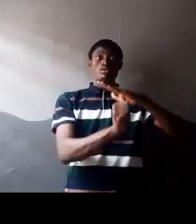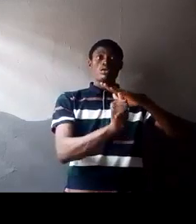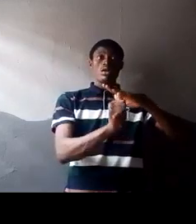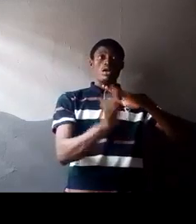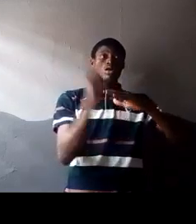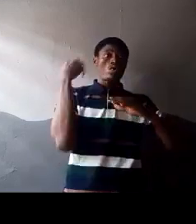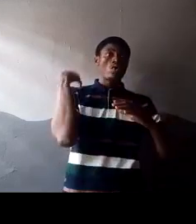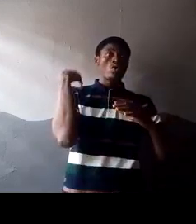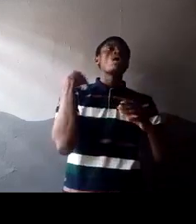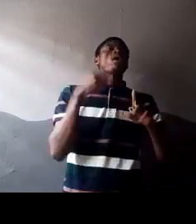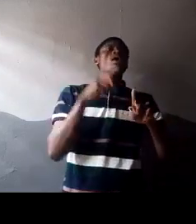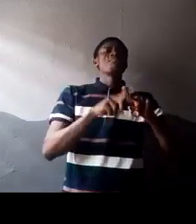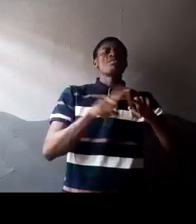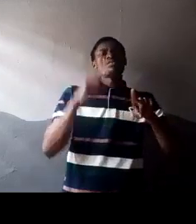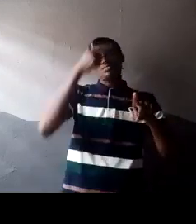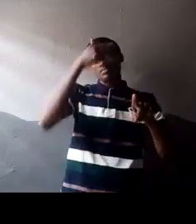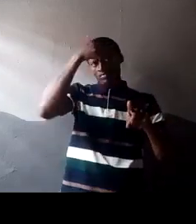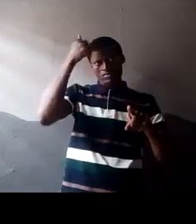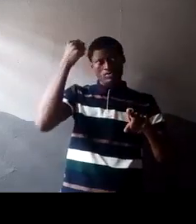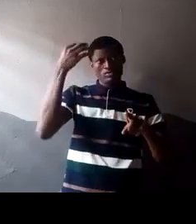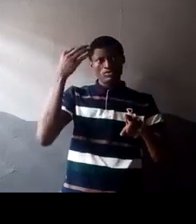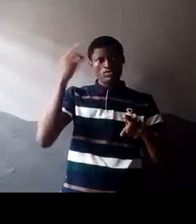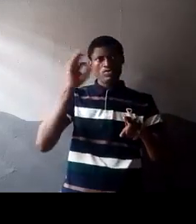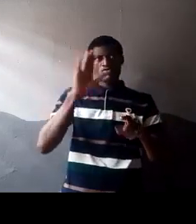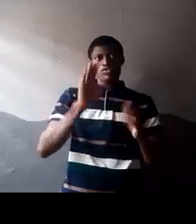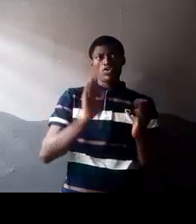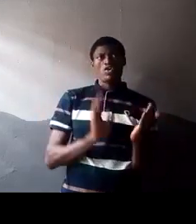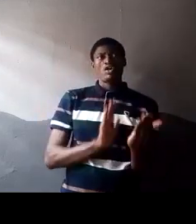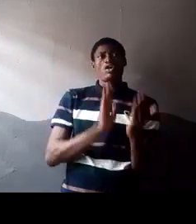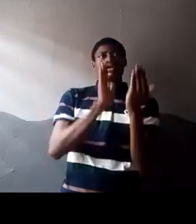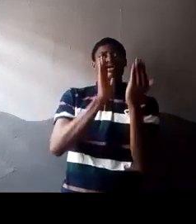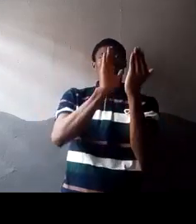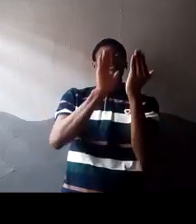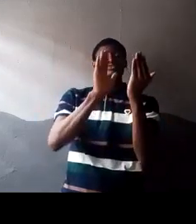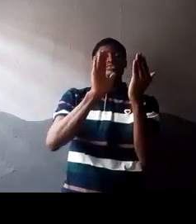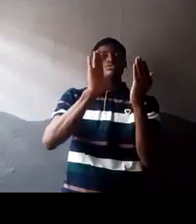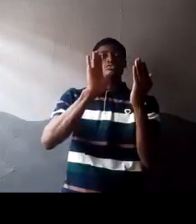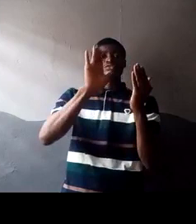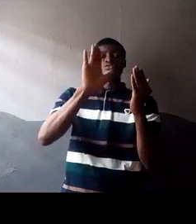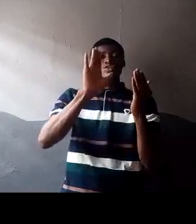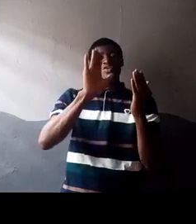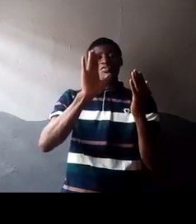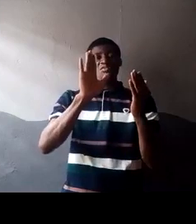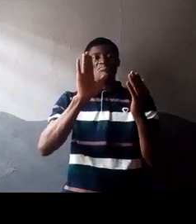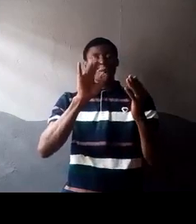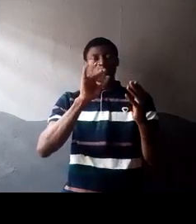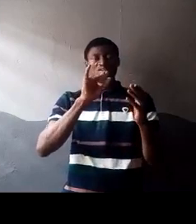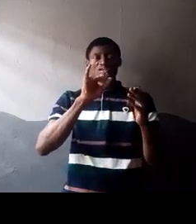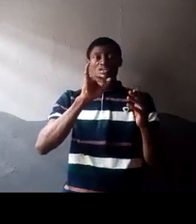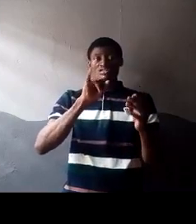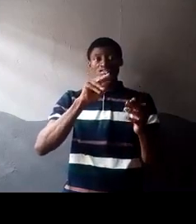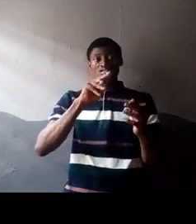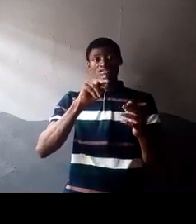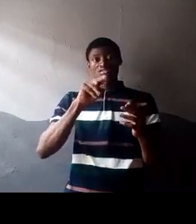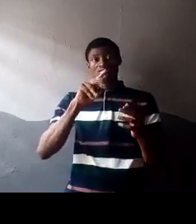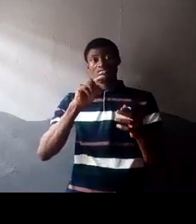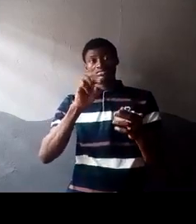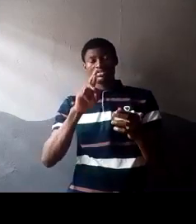your interpersonal skills, you were able to help your other struggling